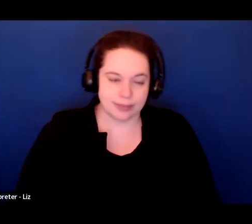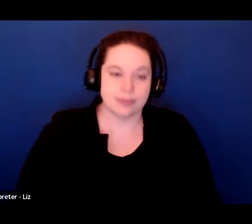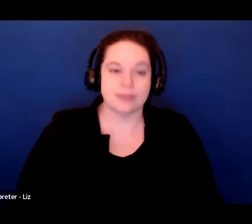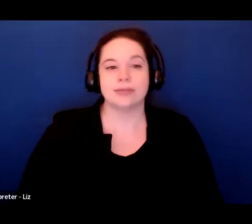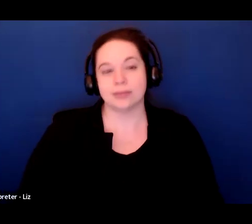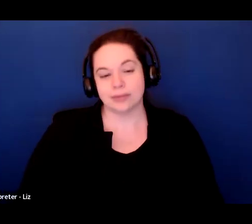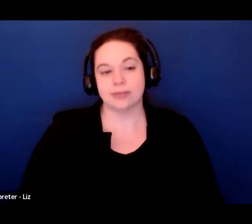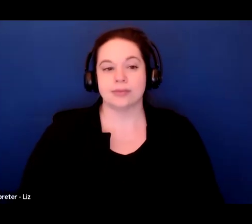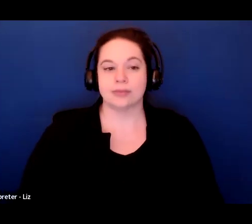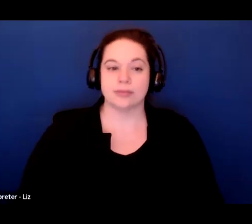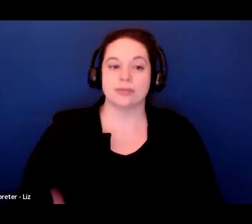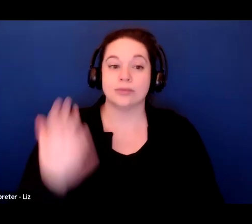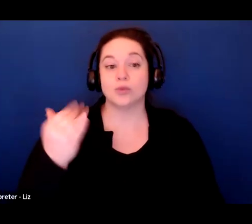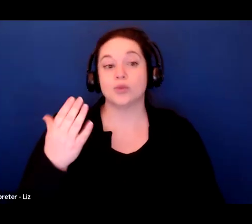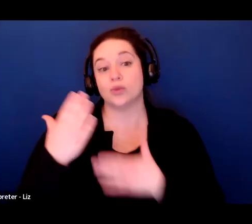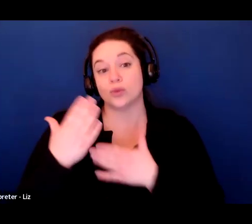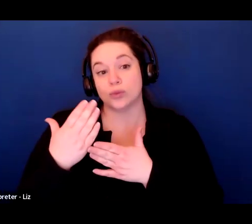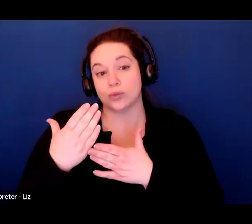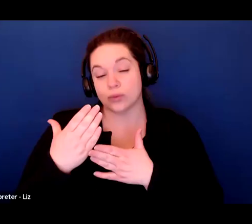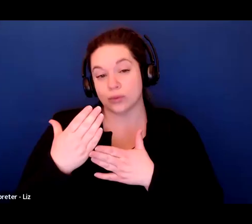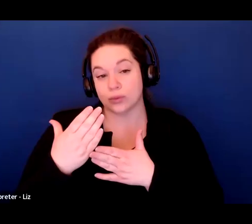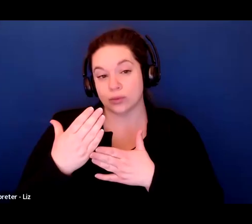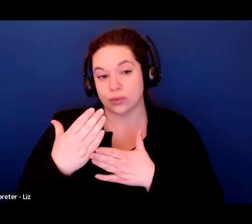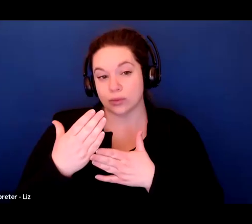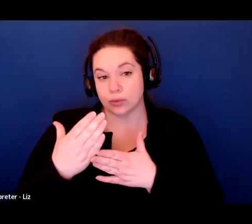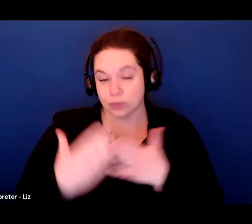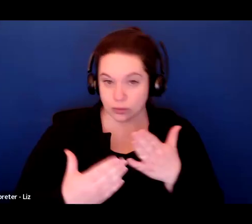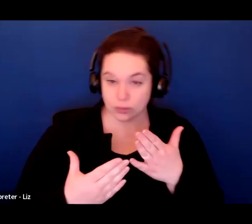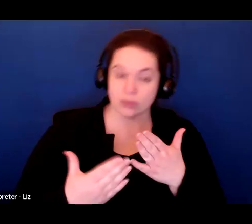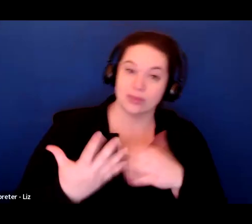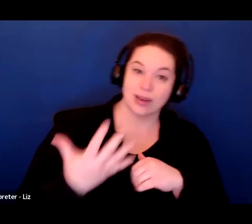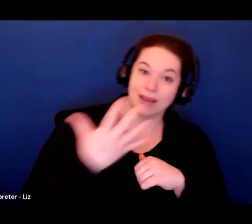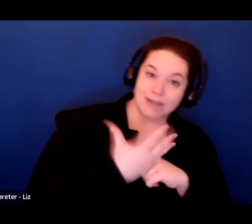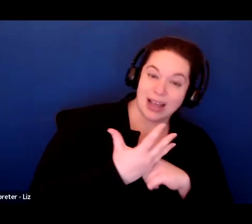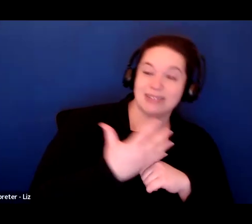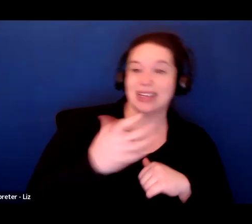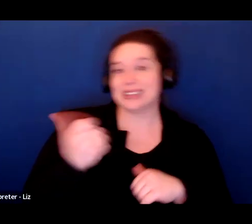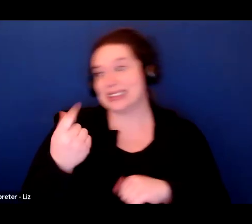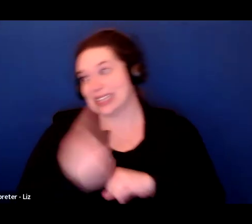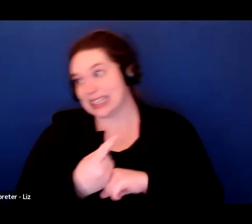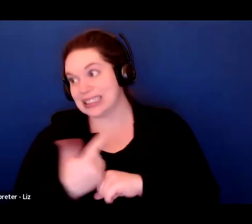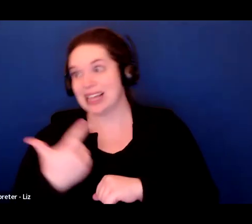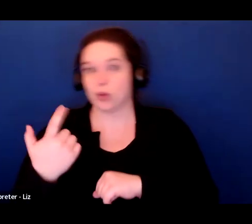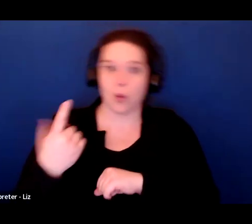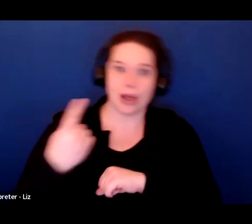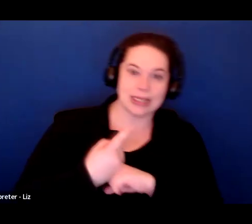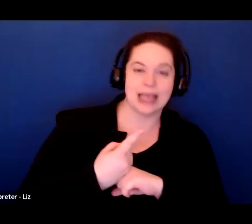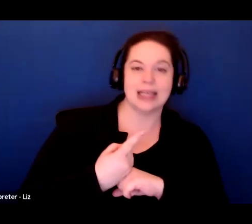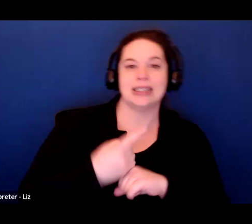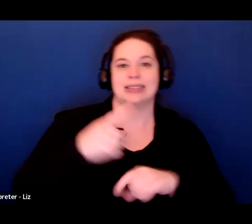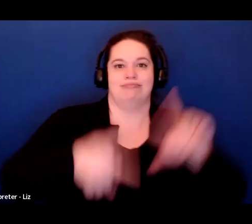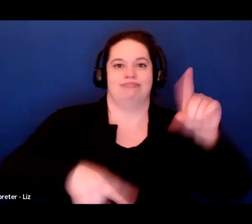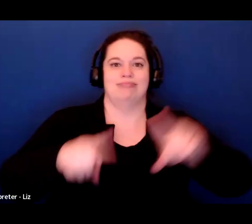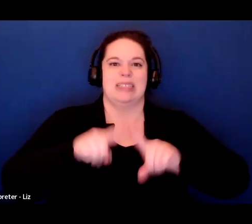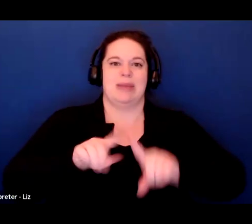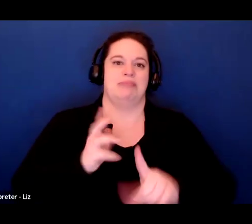why, some days it's 5 days. Sometimes it's 5 days. Sometimes it's 10 days. Sometimes it's 21 days. It depends on what the infection